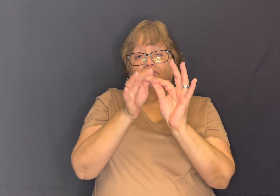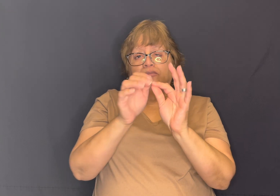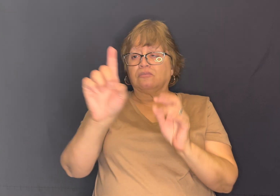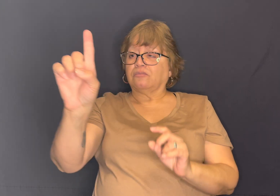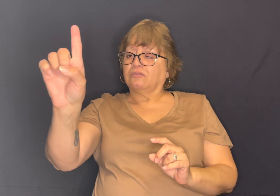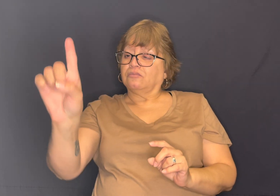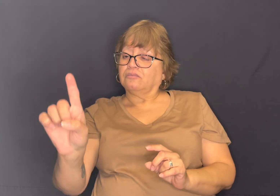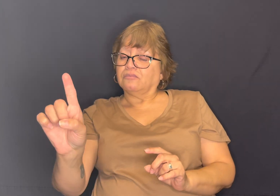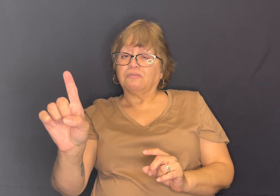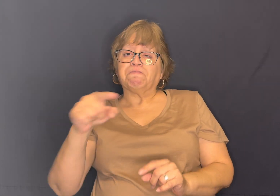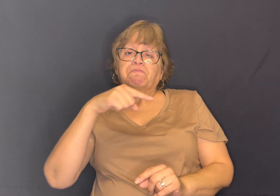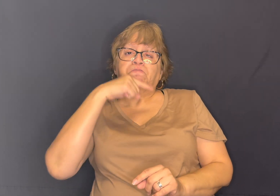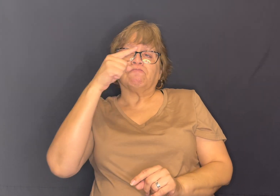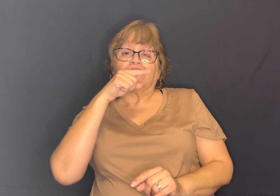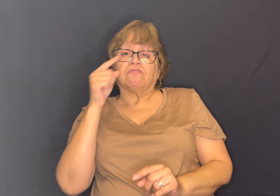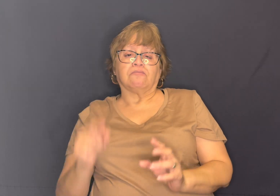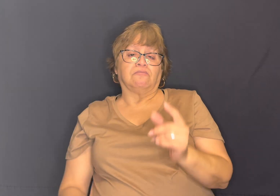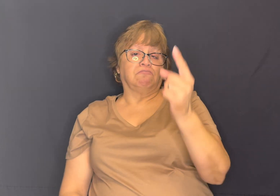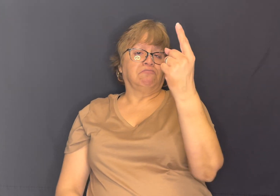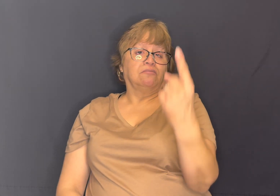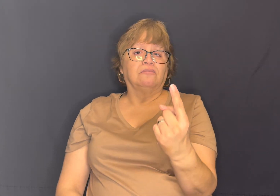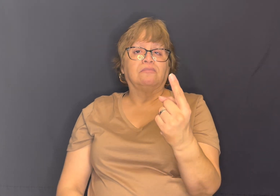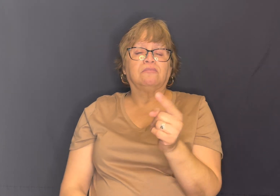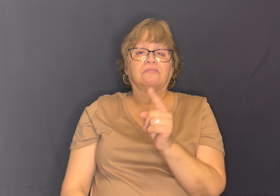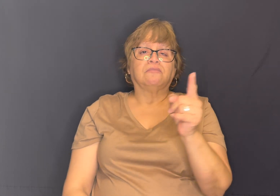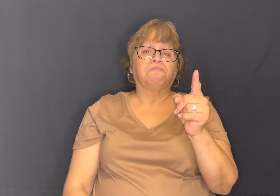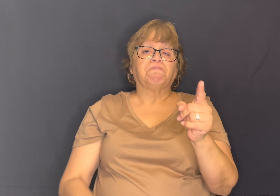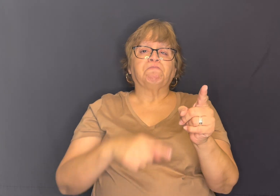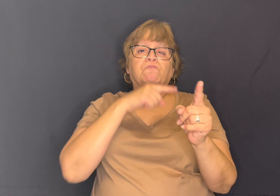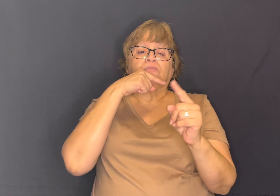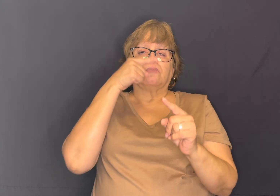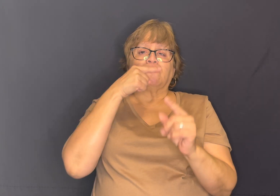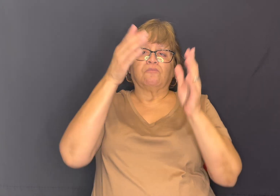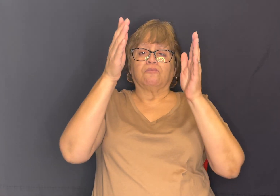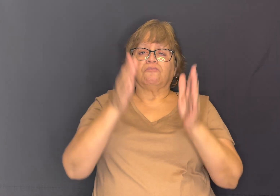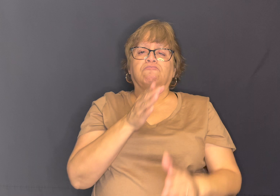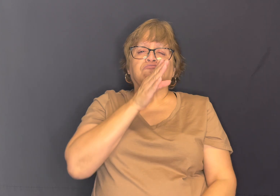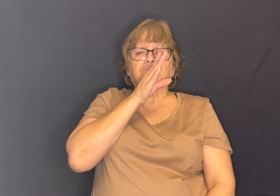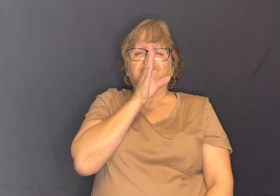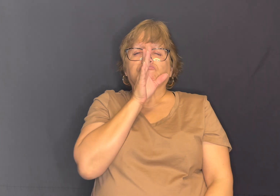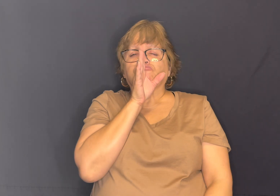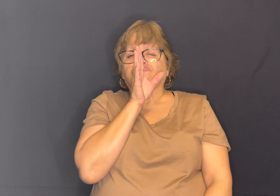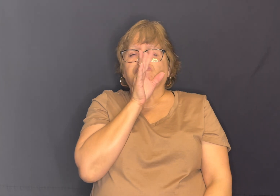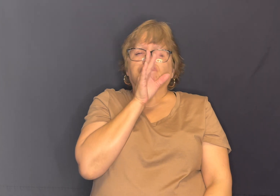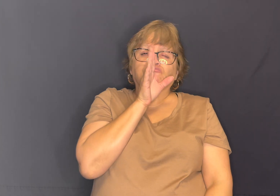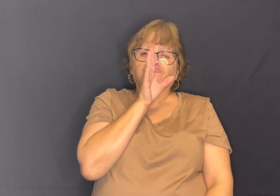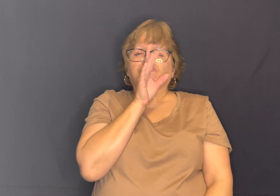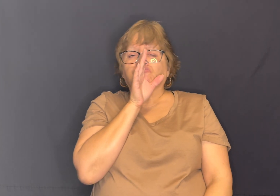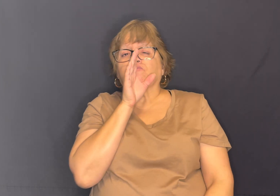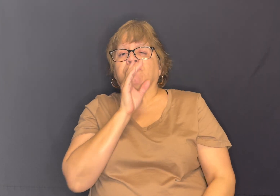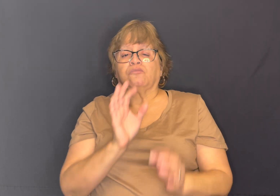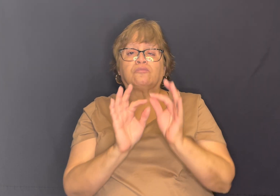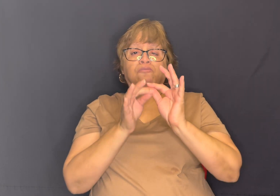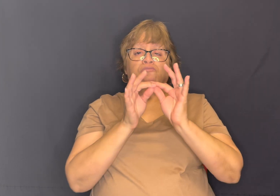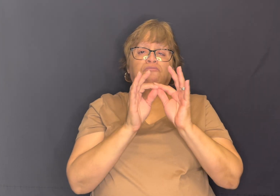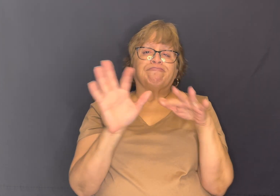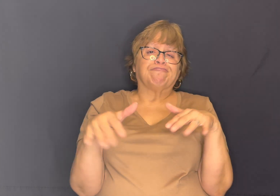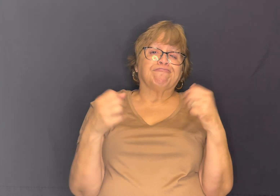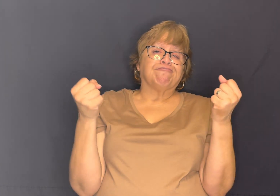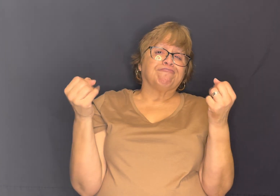and the deaf person is sitting and watching the interpreter, if there's also a hearing person there or hearing people that are talking,